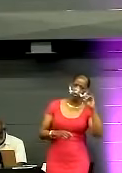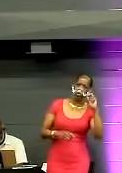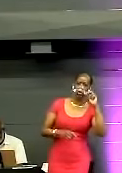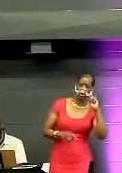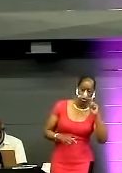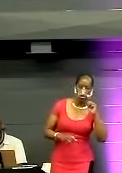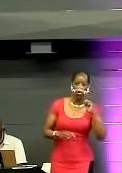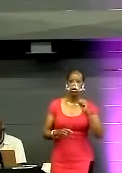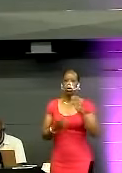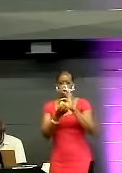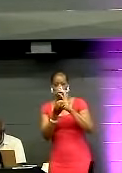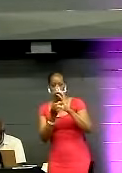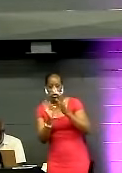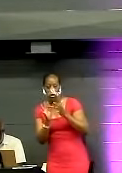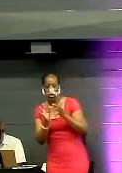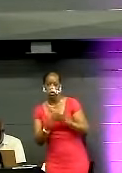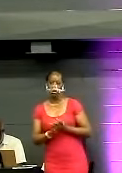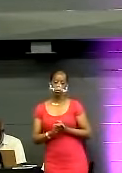The Passion Translation.